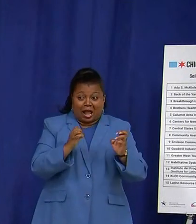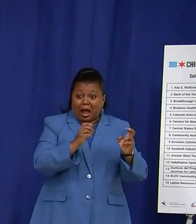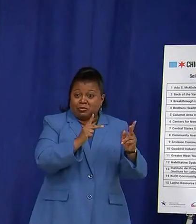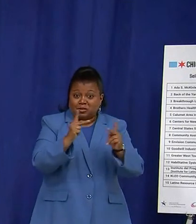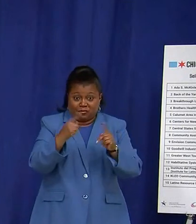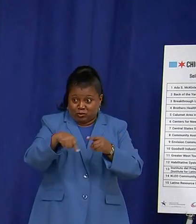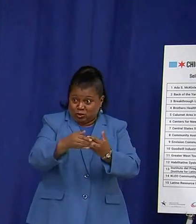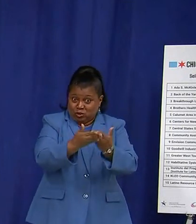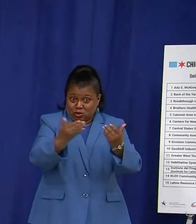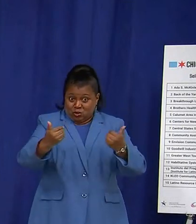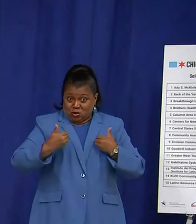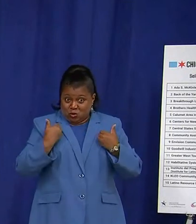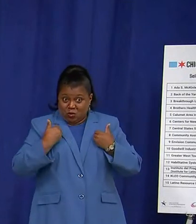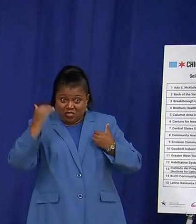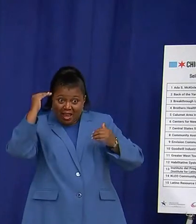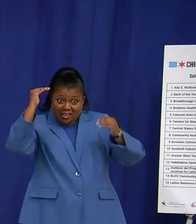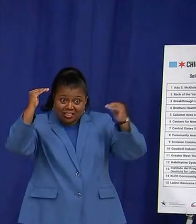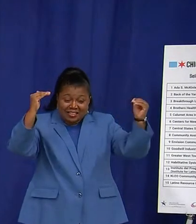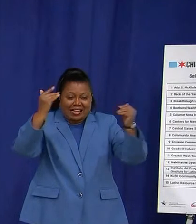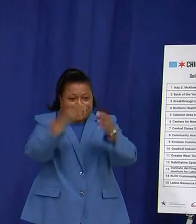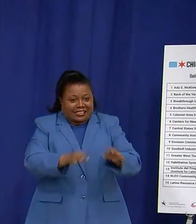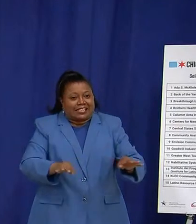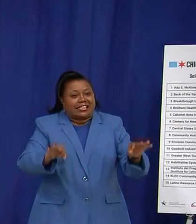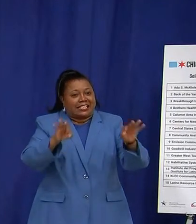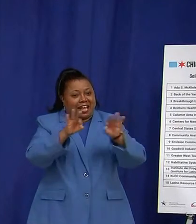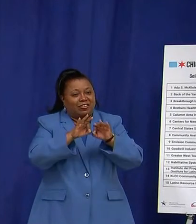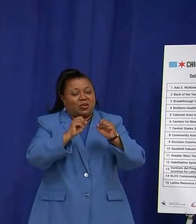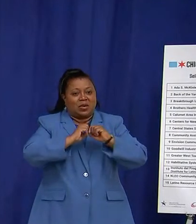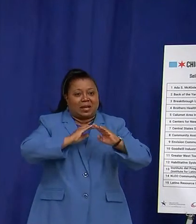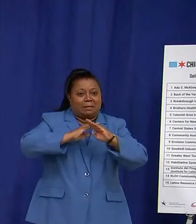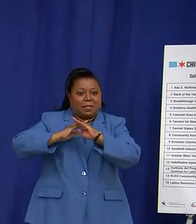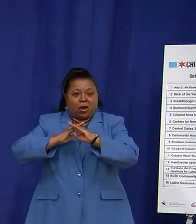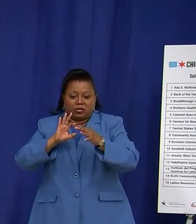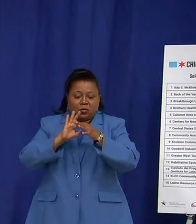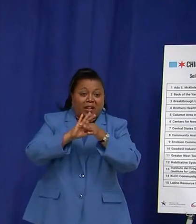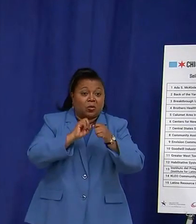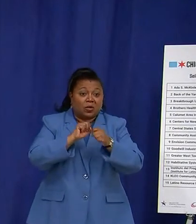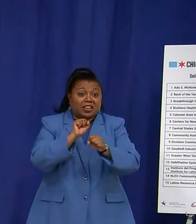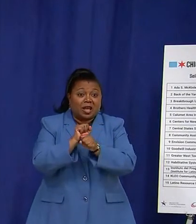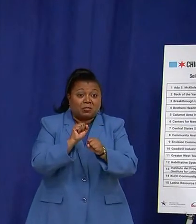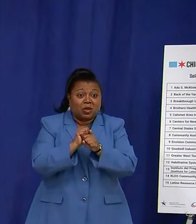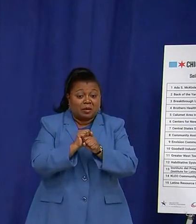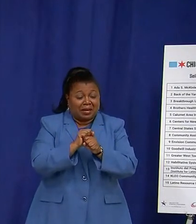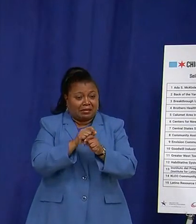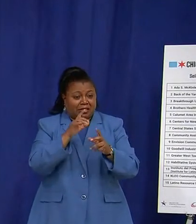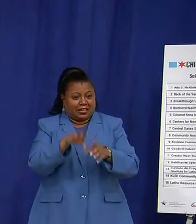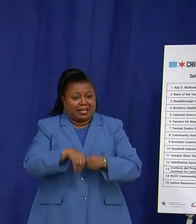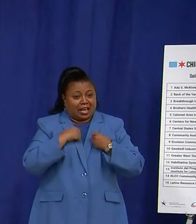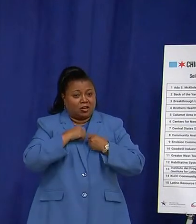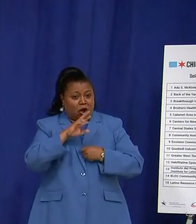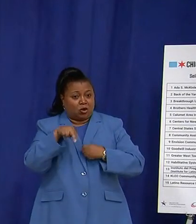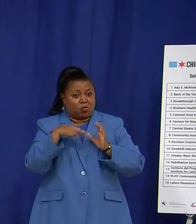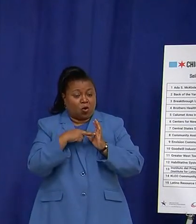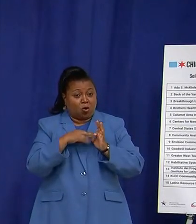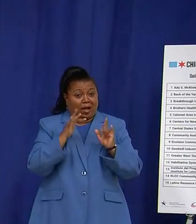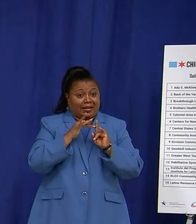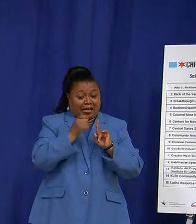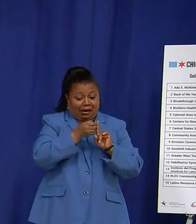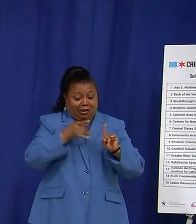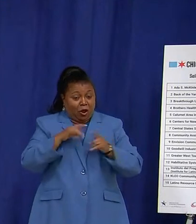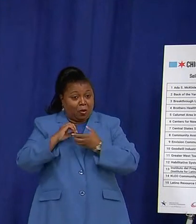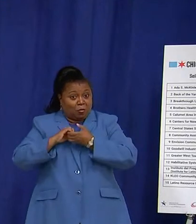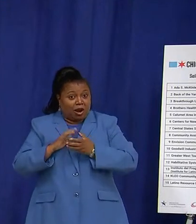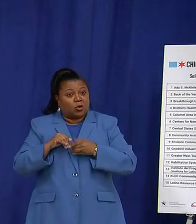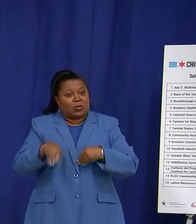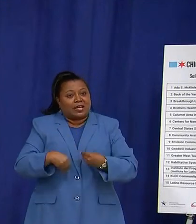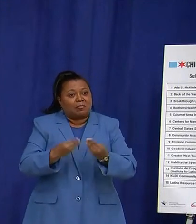opportunities for youth and adults significant with barriers to employment. By taking on the role of contact tracing partners,